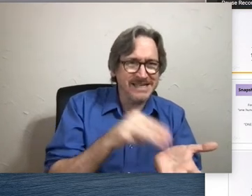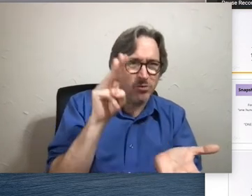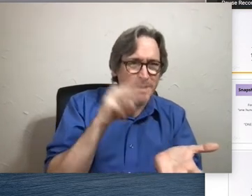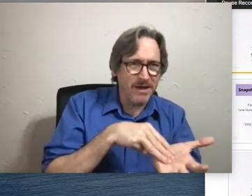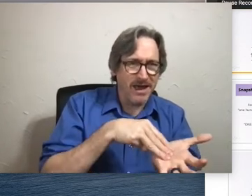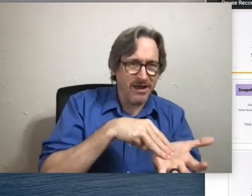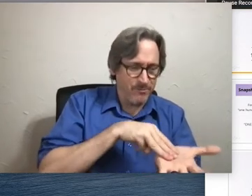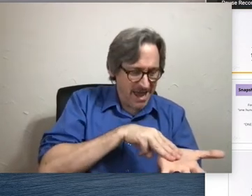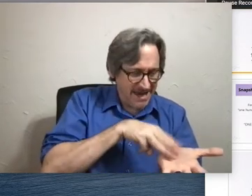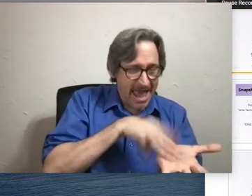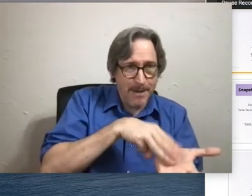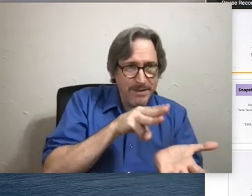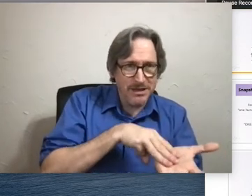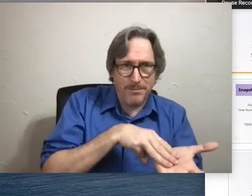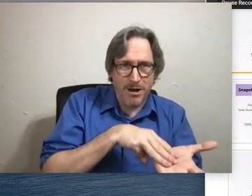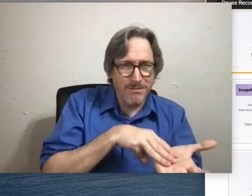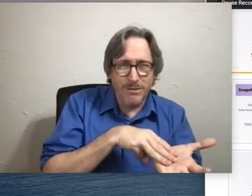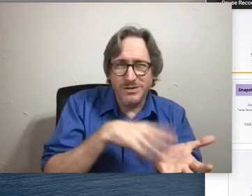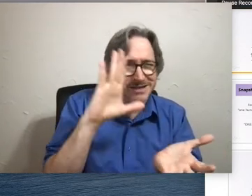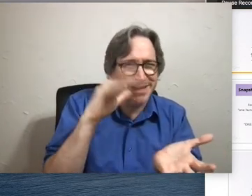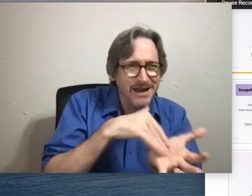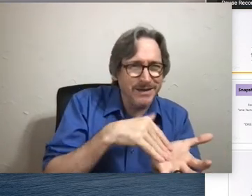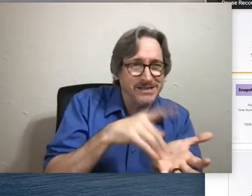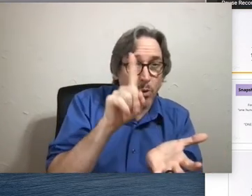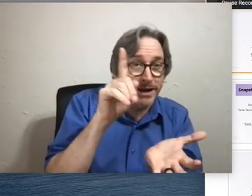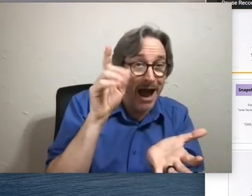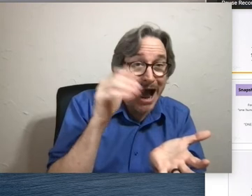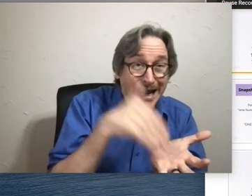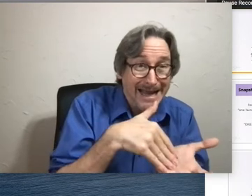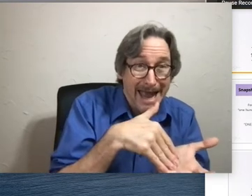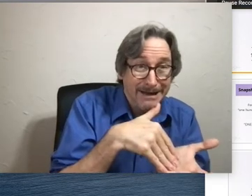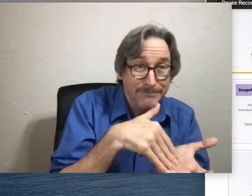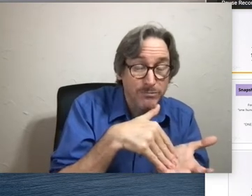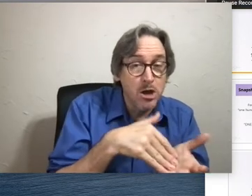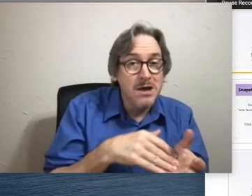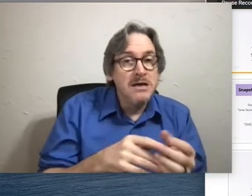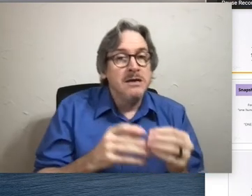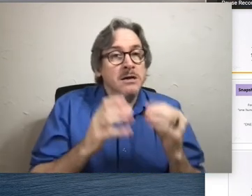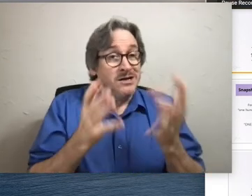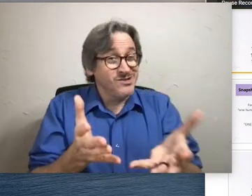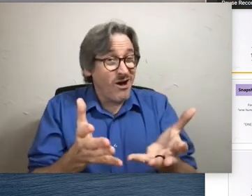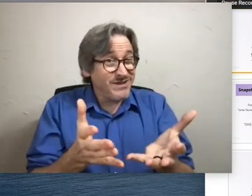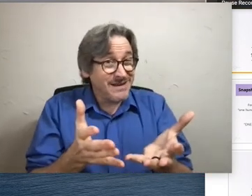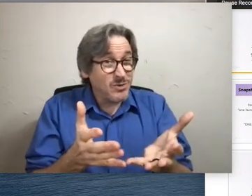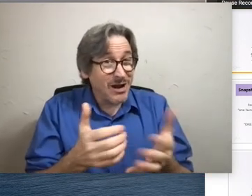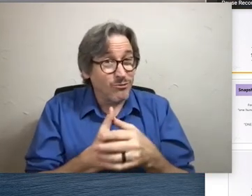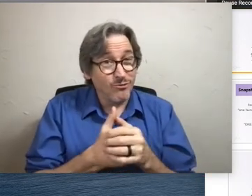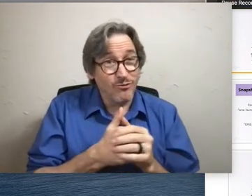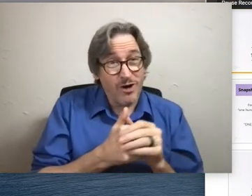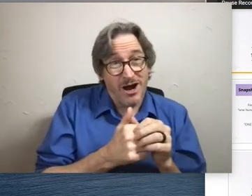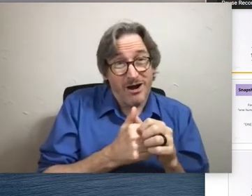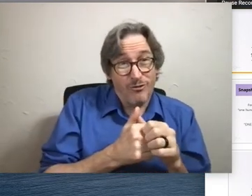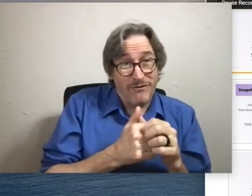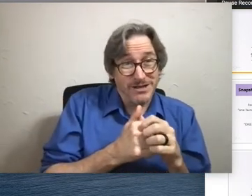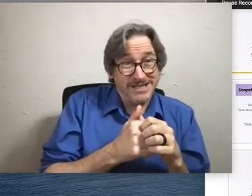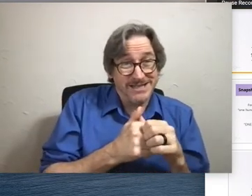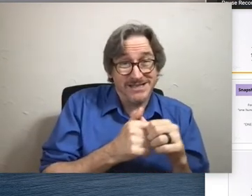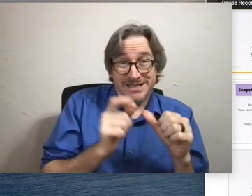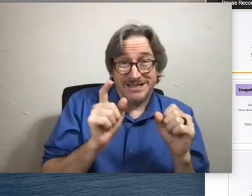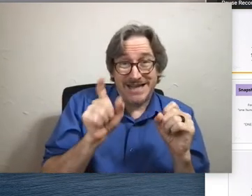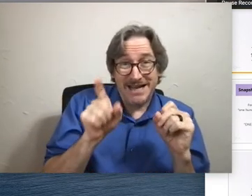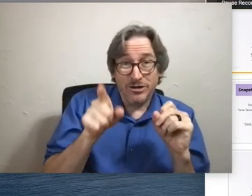says it's one an M in the palm. Most of the time, it's one again. So oftentimes, what I'll